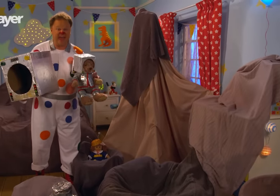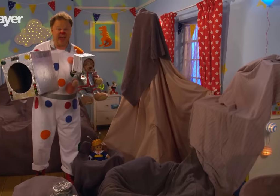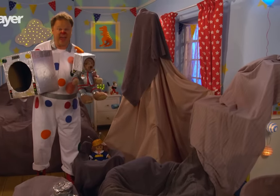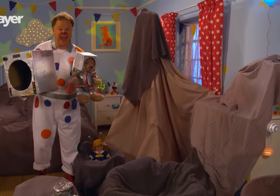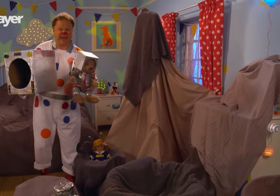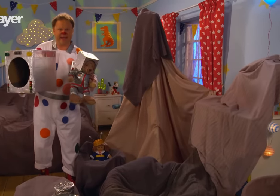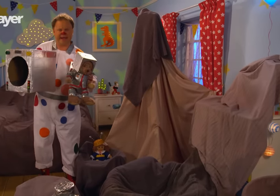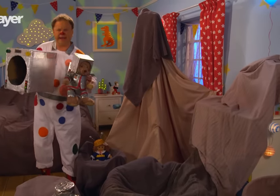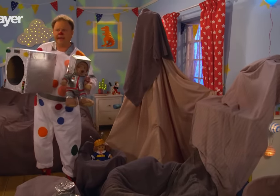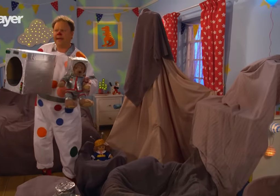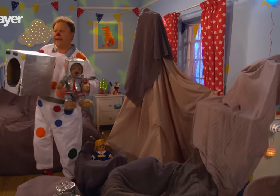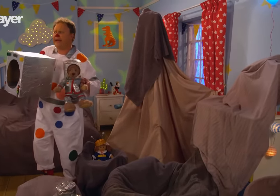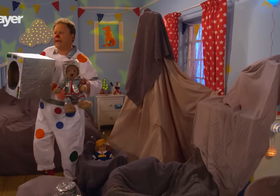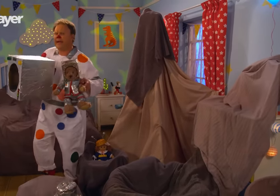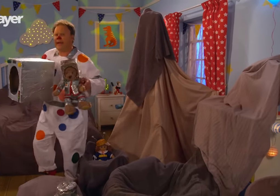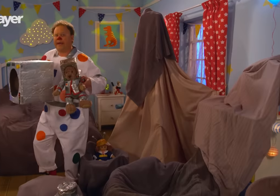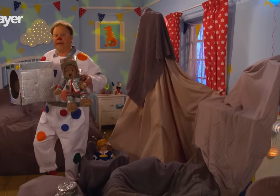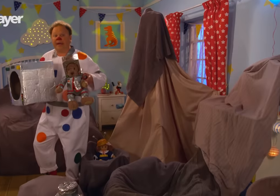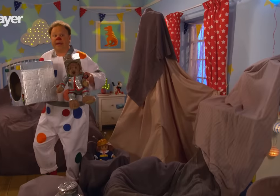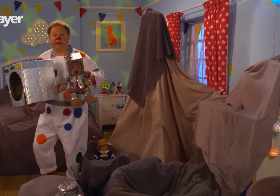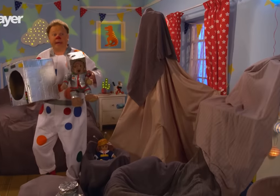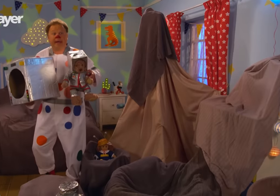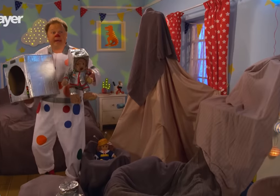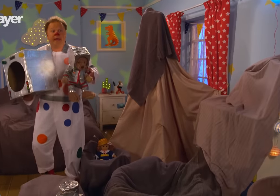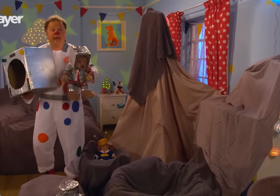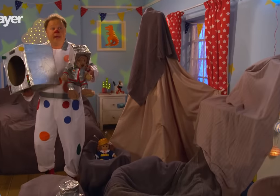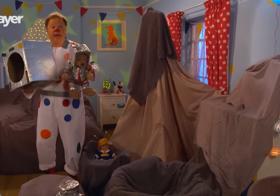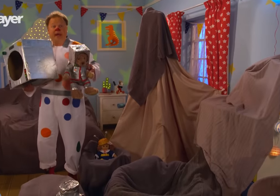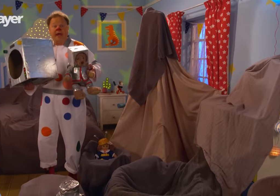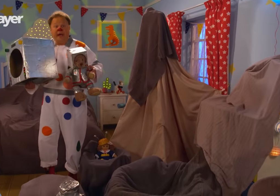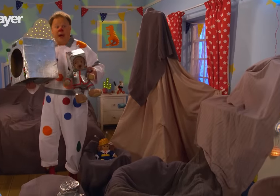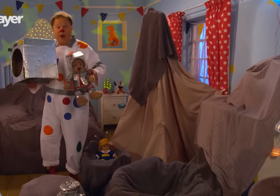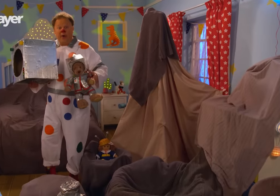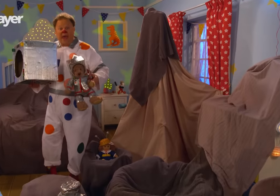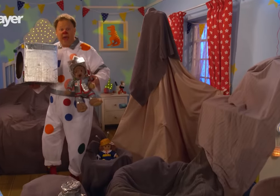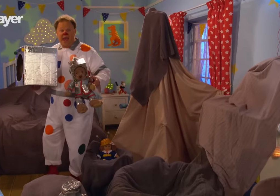there. That's strange. Keep looking, Mr. Tumble. Okay.